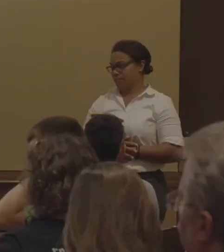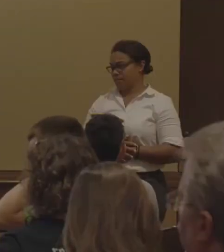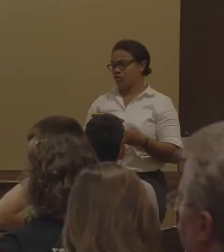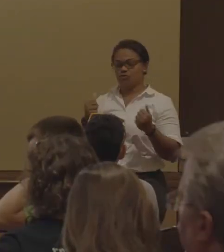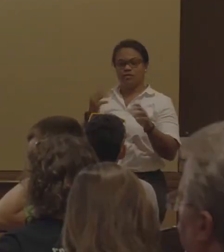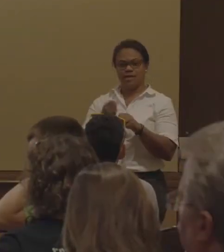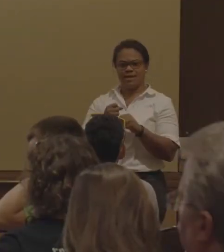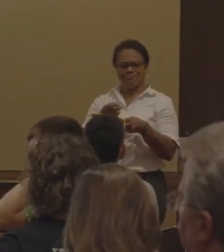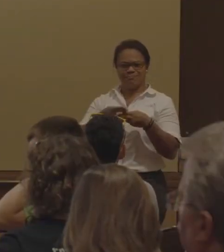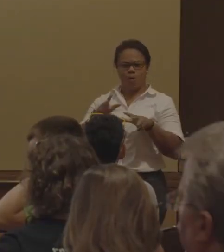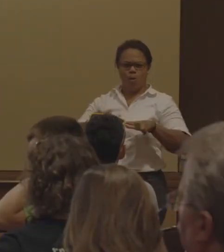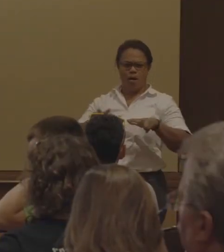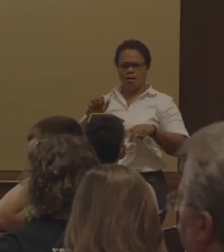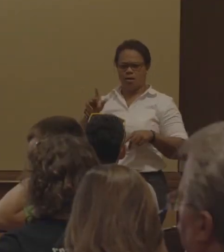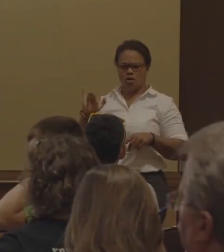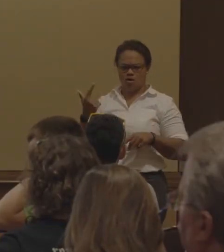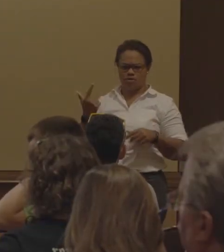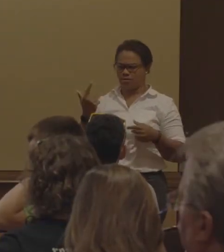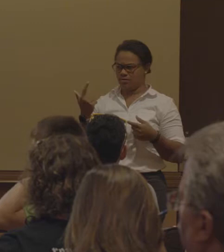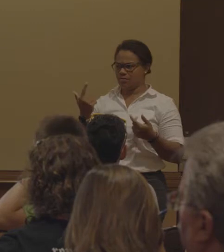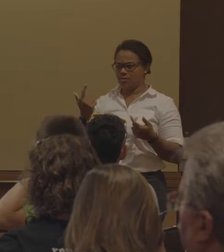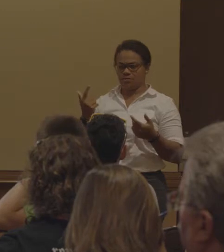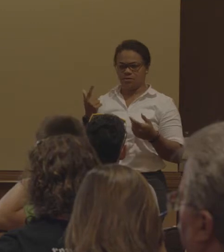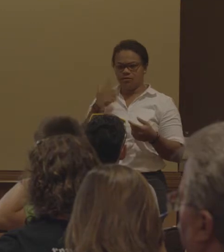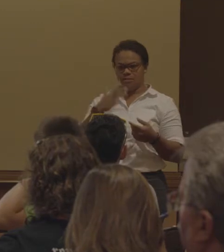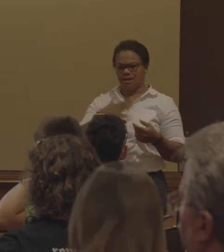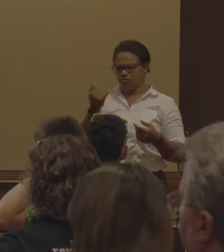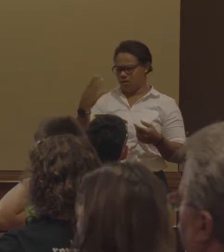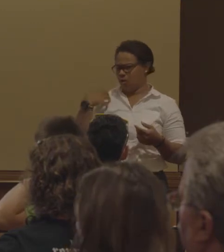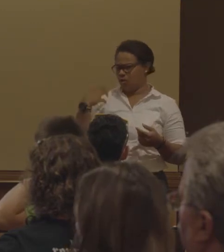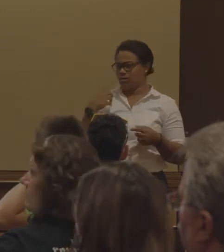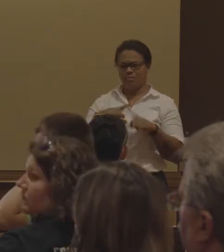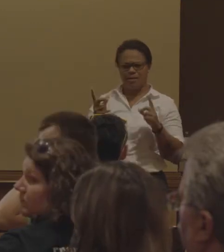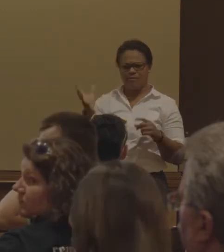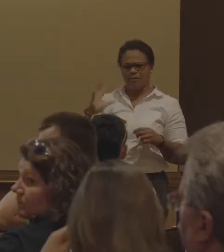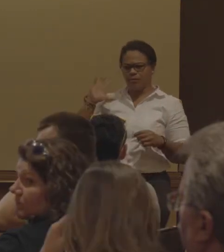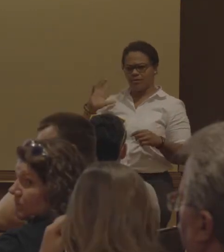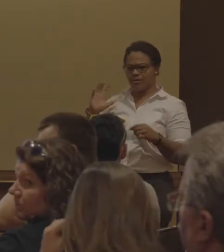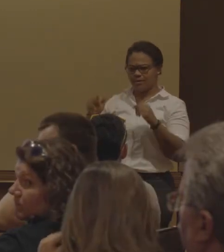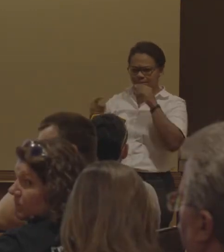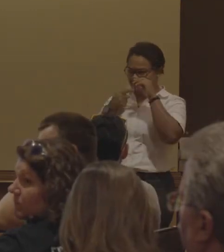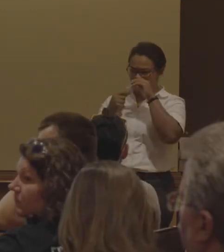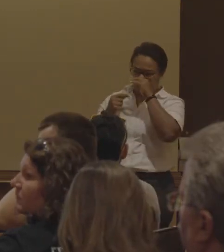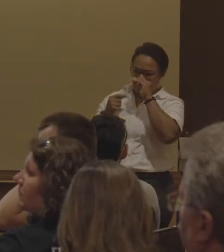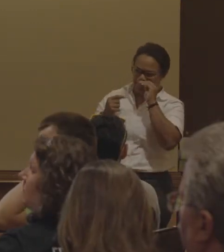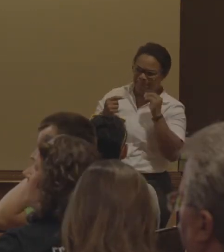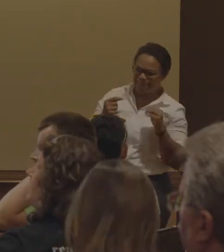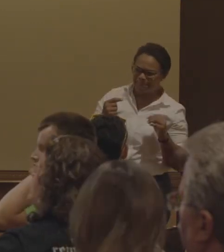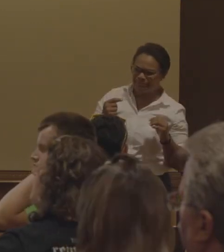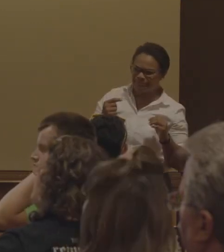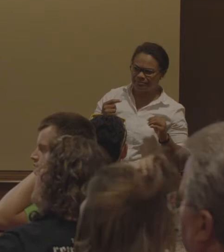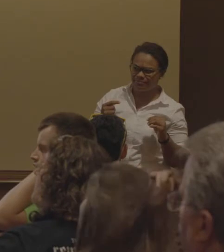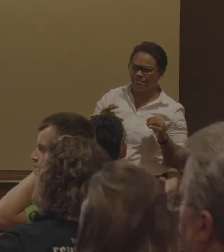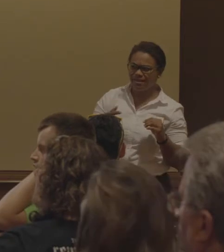along and job like a job coach. But when he said, right, I don't